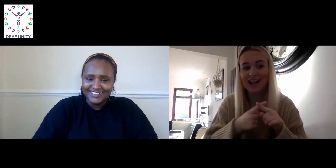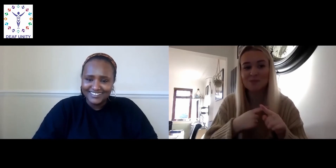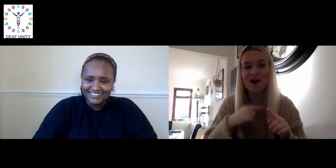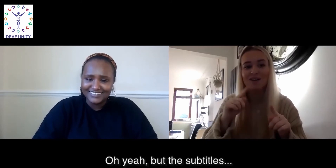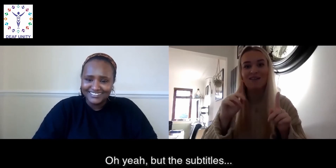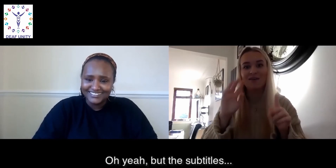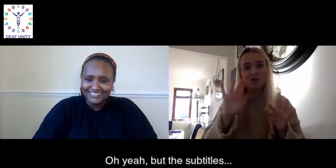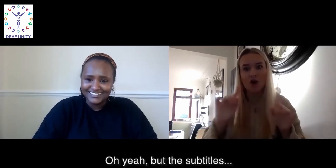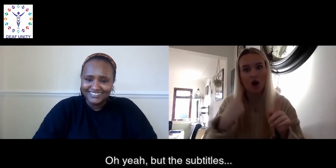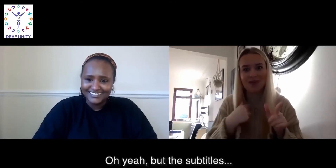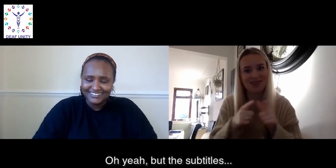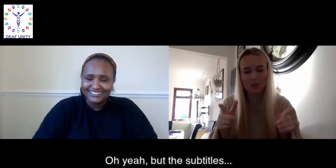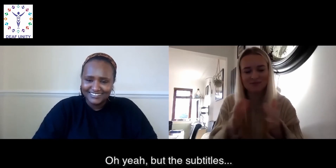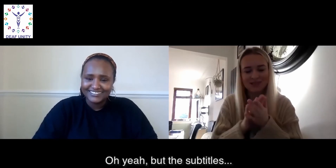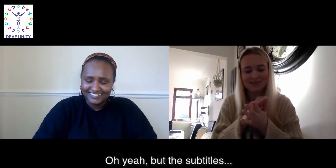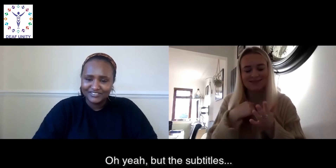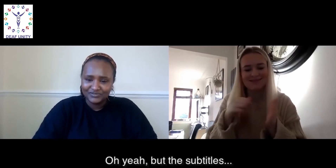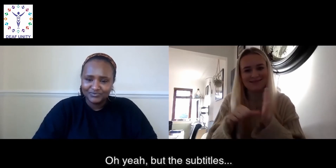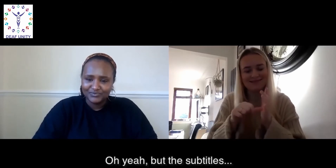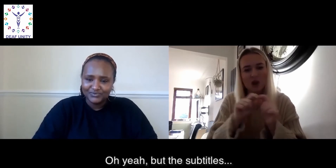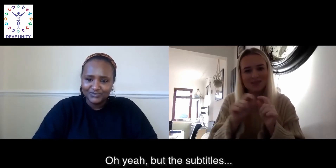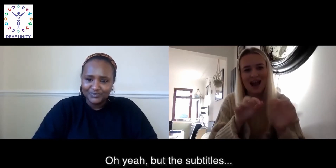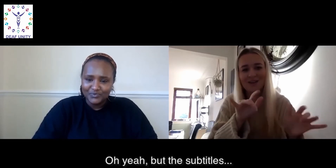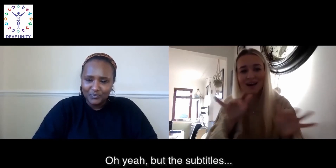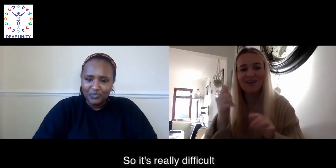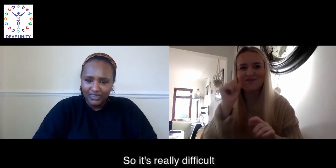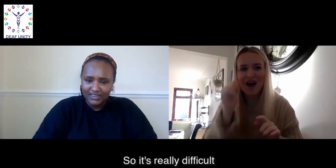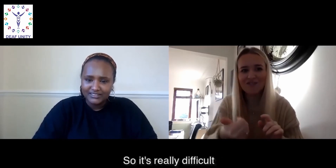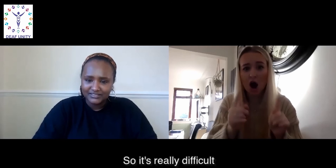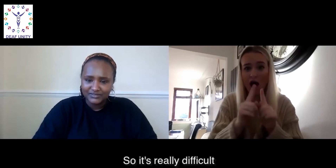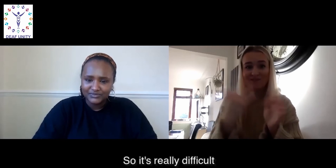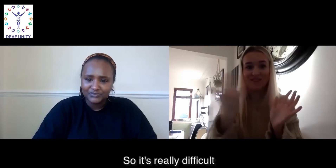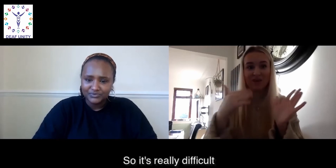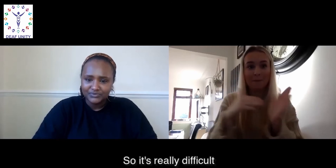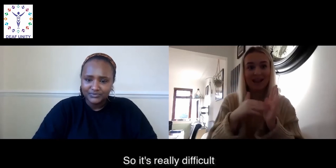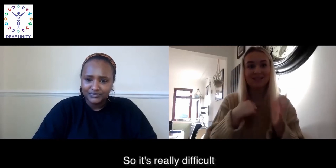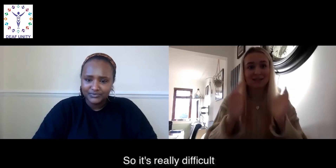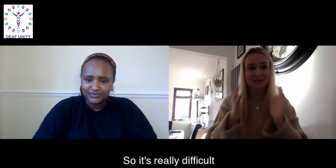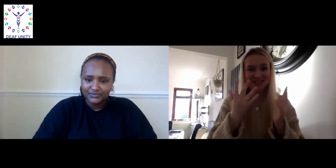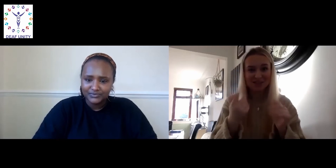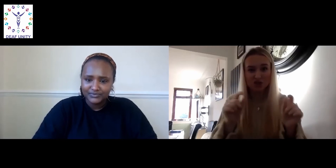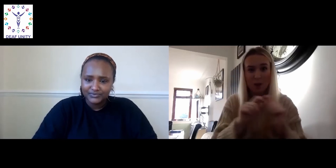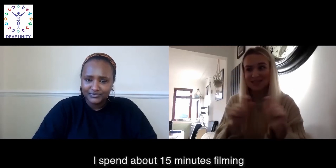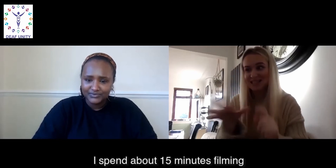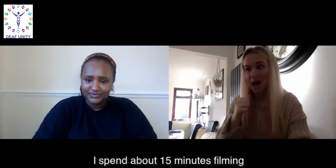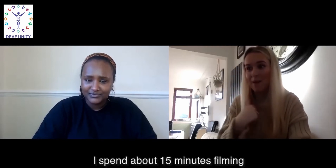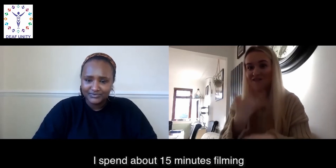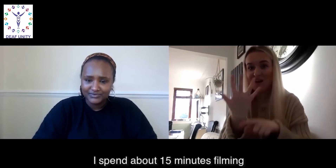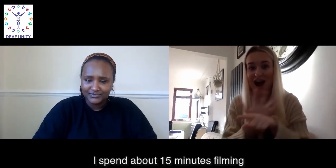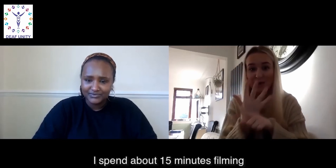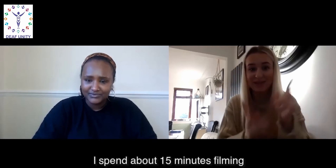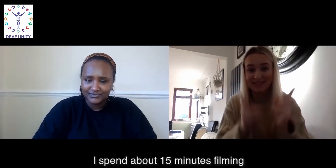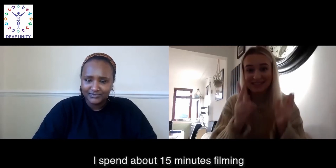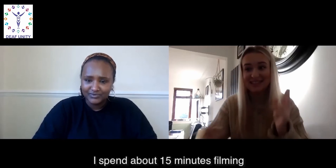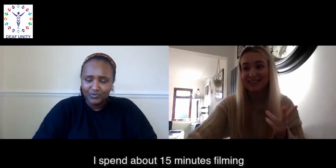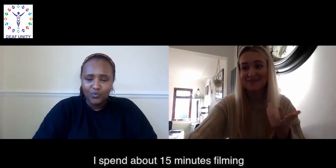Yeah, but the subtitles, English is not my first language, so it's really difficult doing the subtitles. I spend about 15 minutes filming something, and